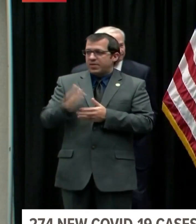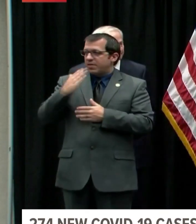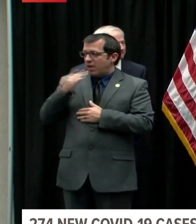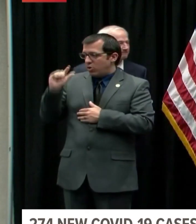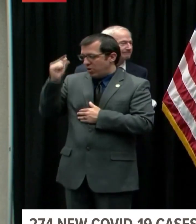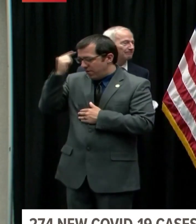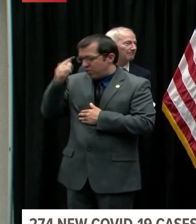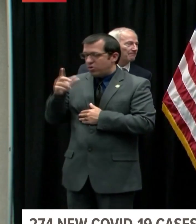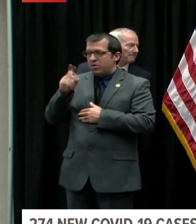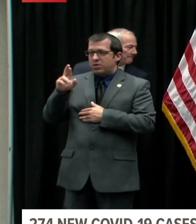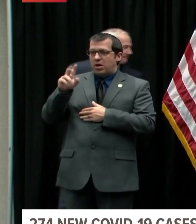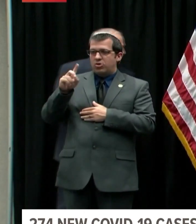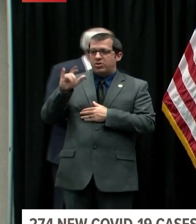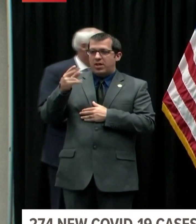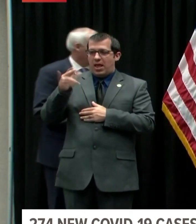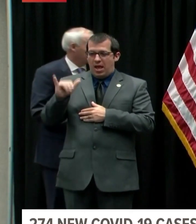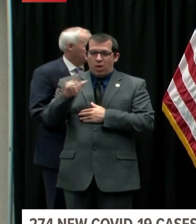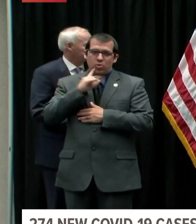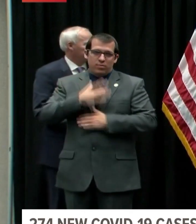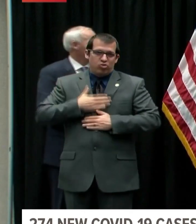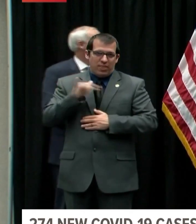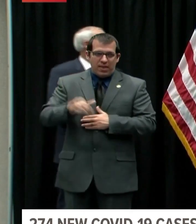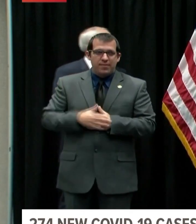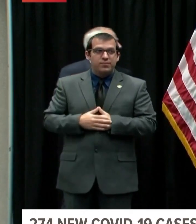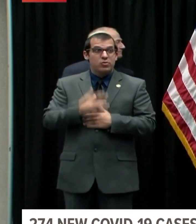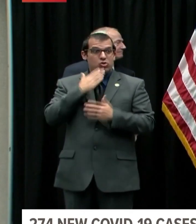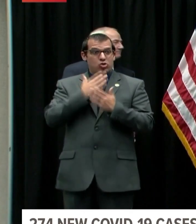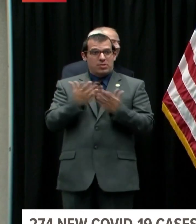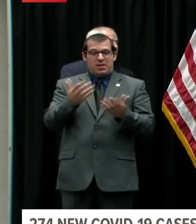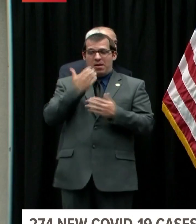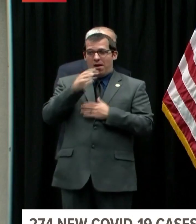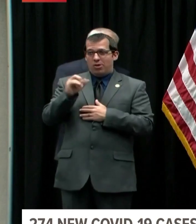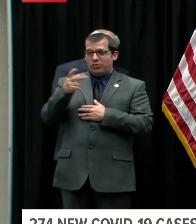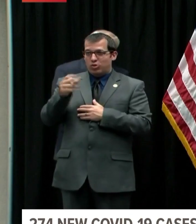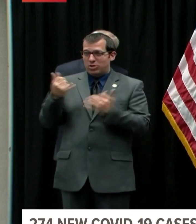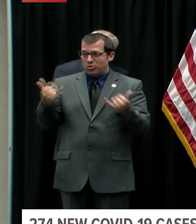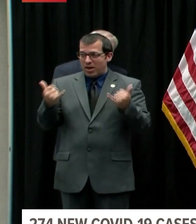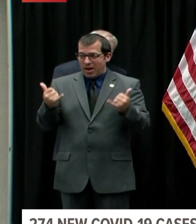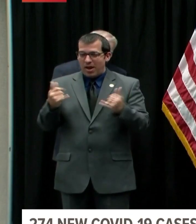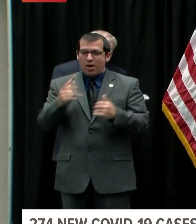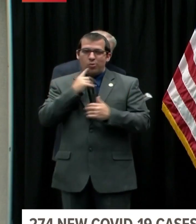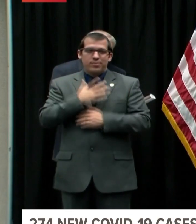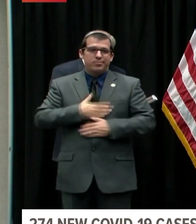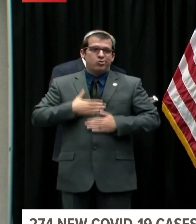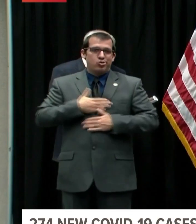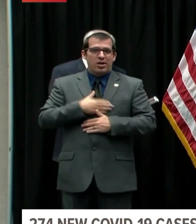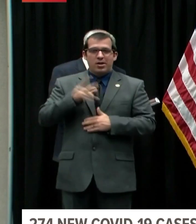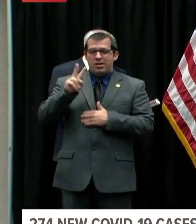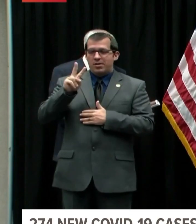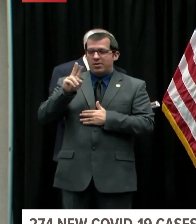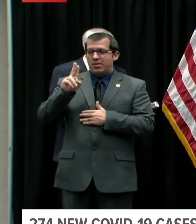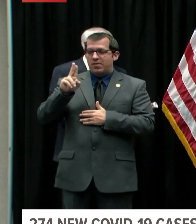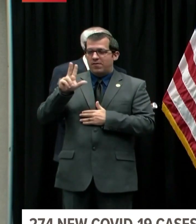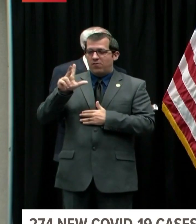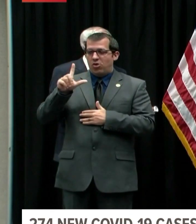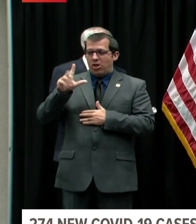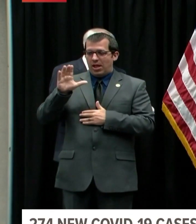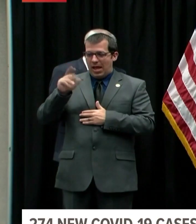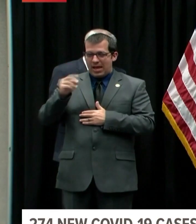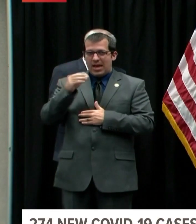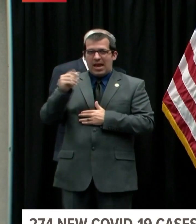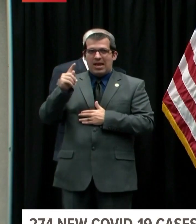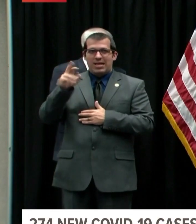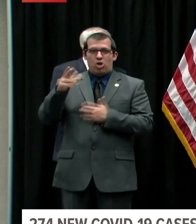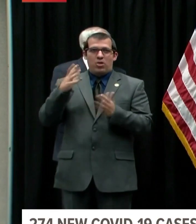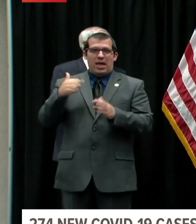Thank you, Governor and Dr. Dillehay. Appreciate it. It's good to be in Hot Springs today. Appreciate Vulcan and Tanner for letting us